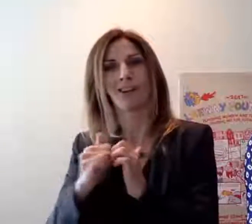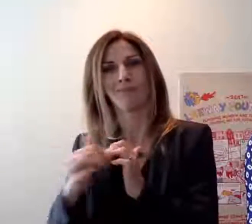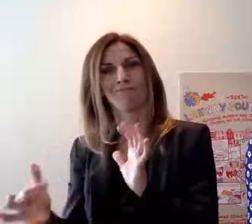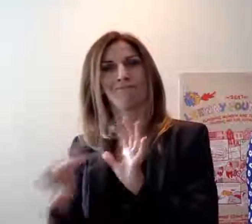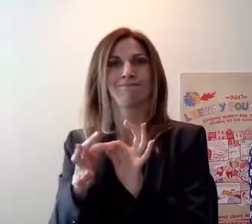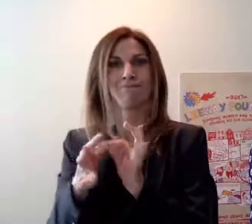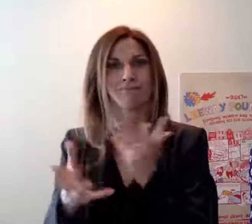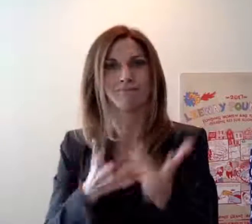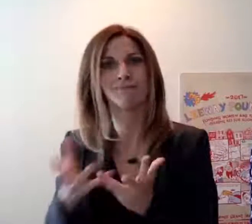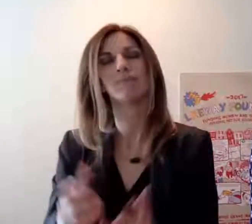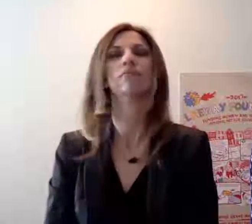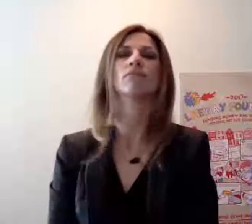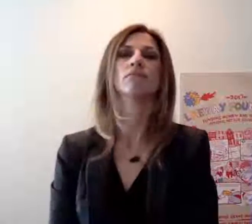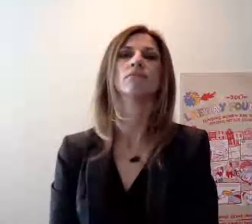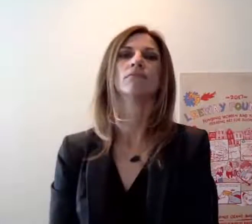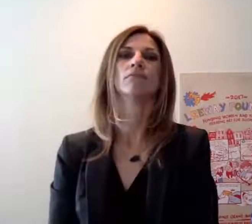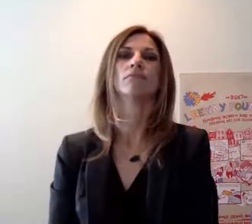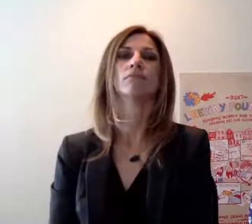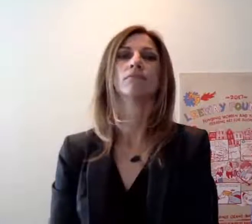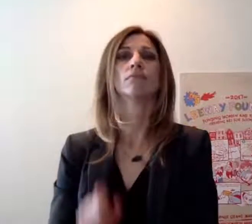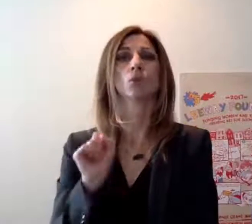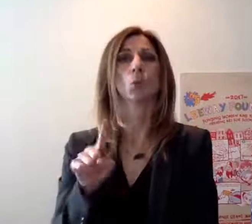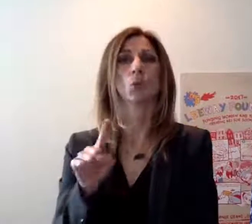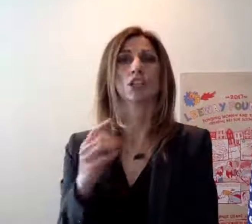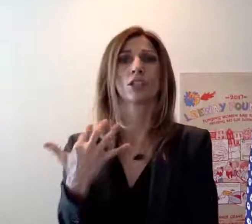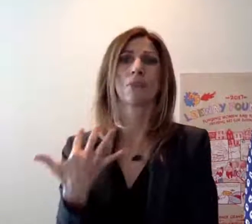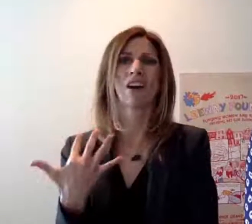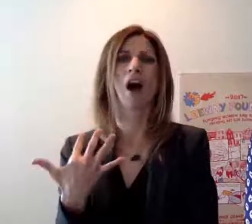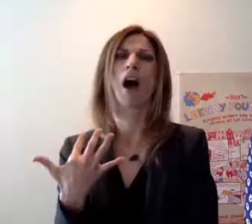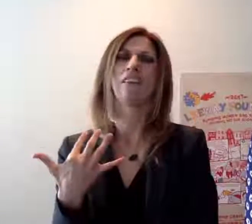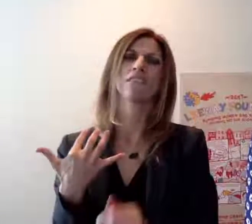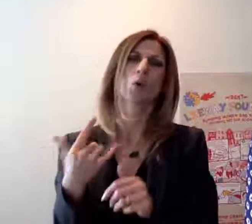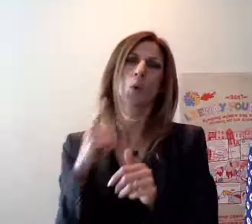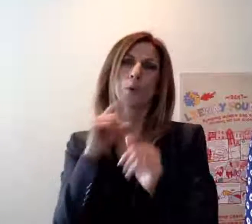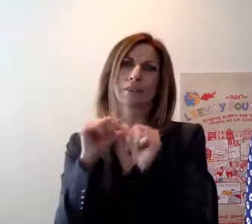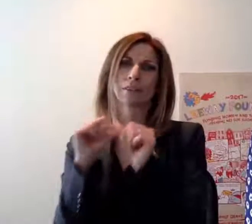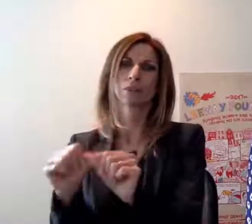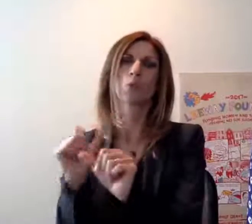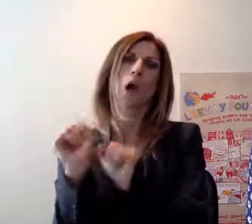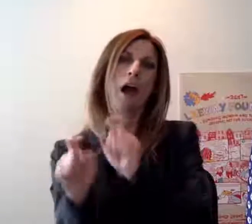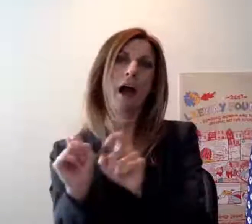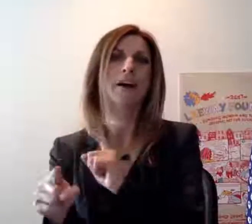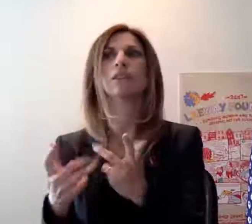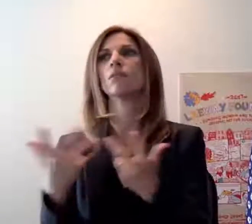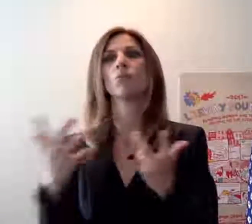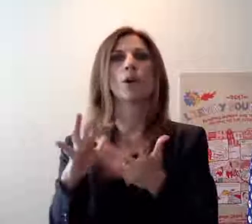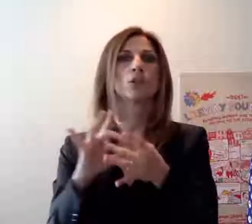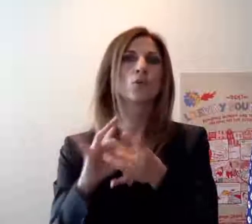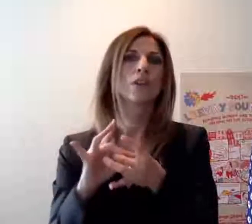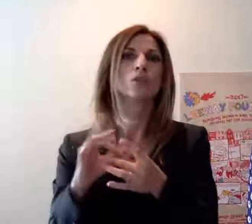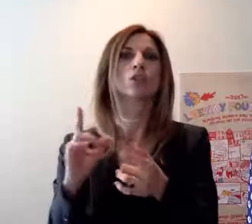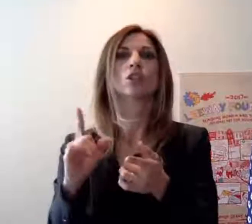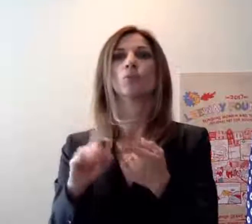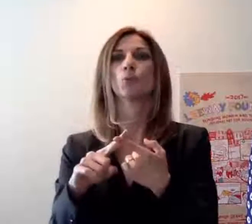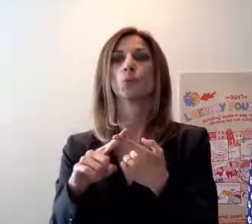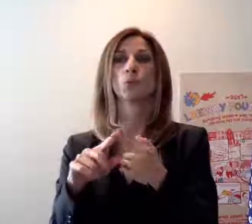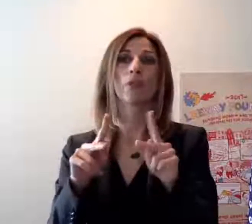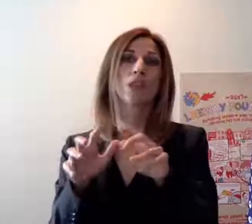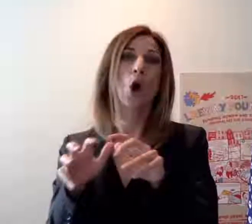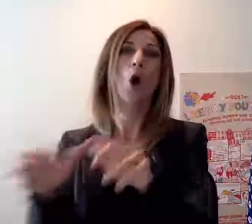work? And then question number 5, it's continuing on that, asking what your relationship is to the audiences